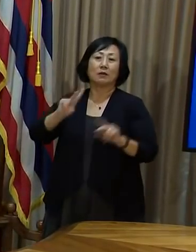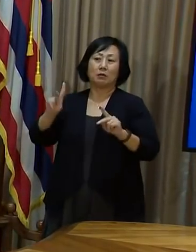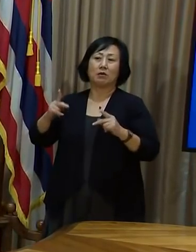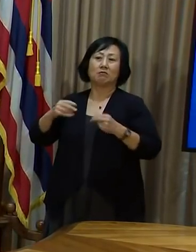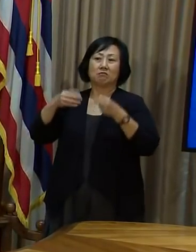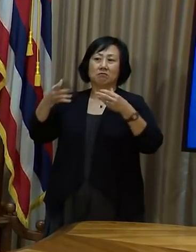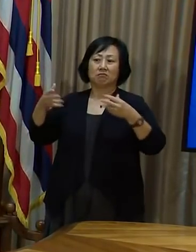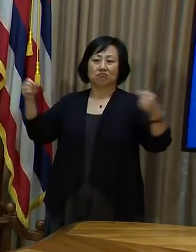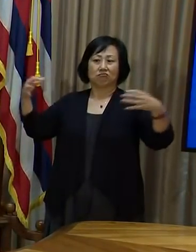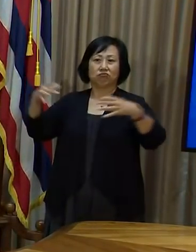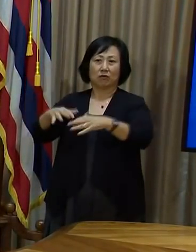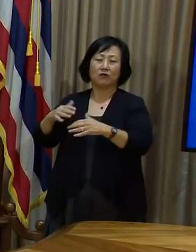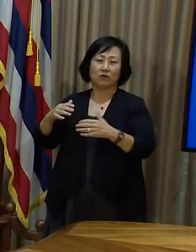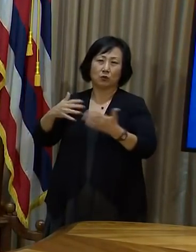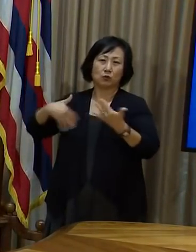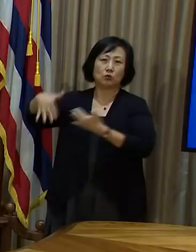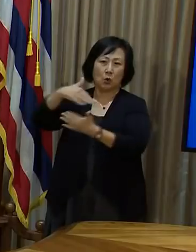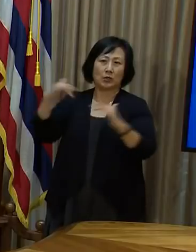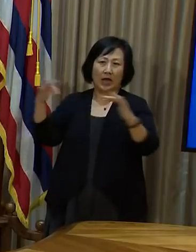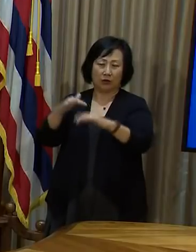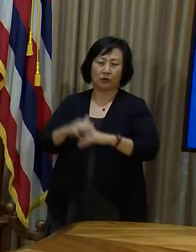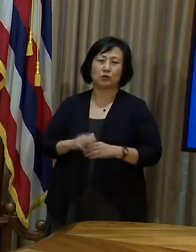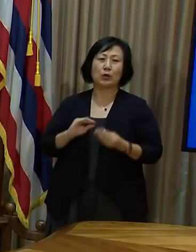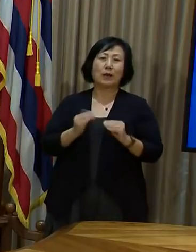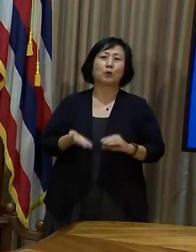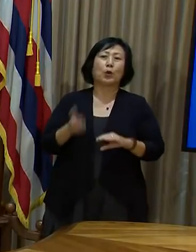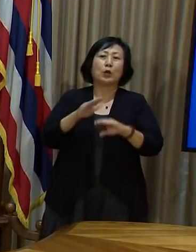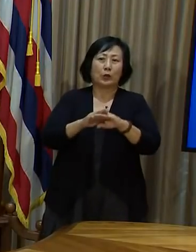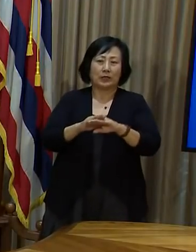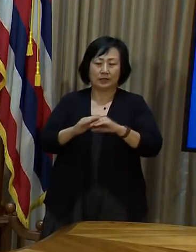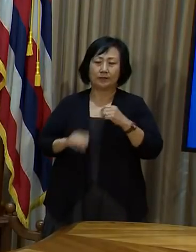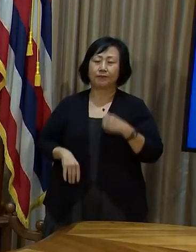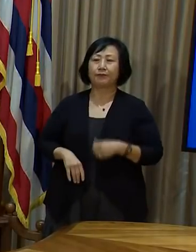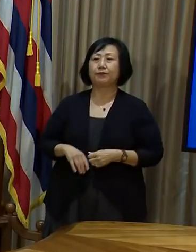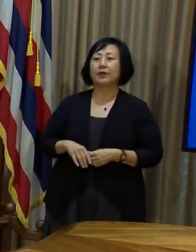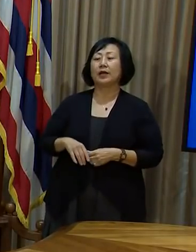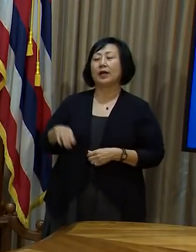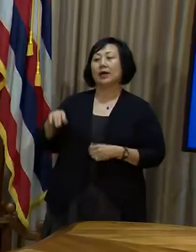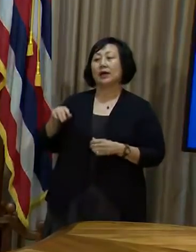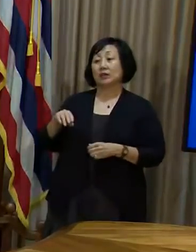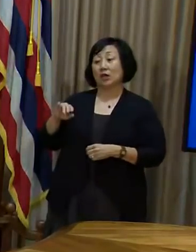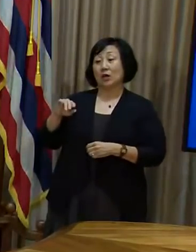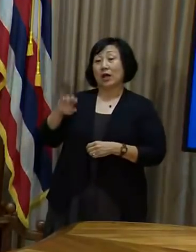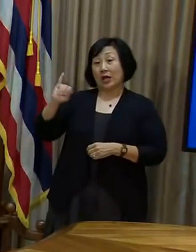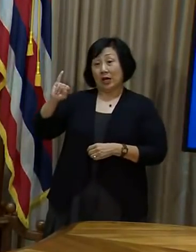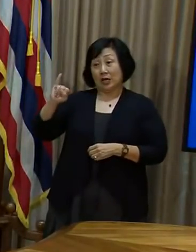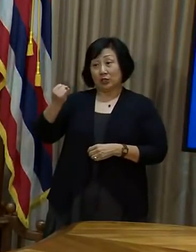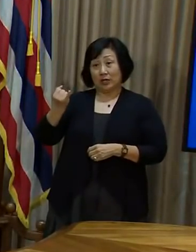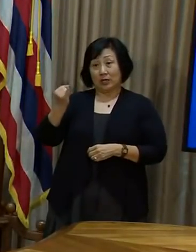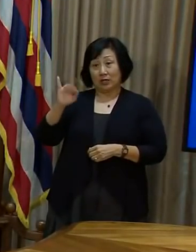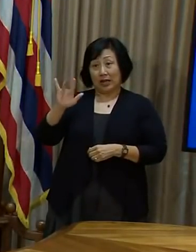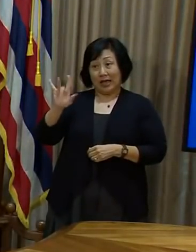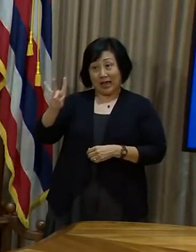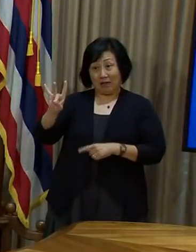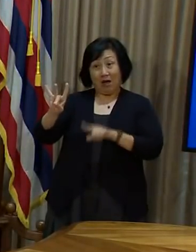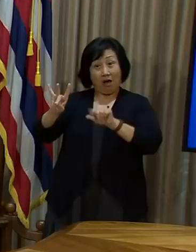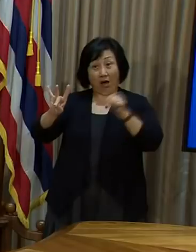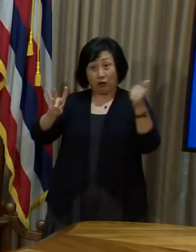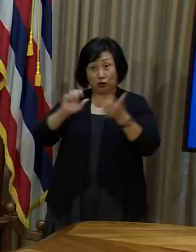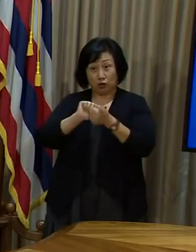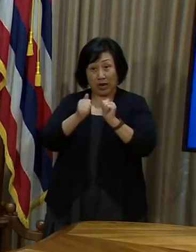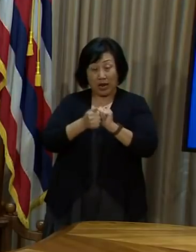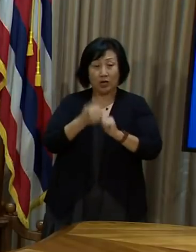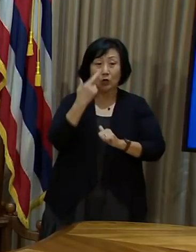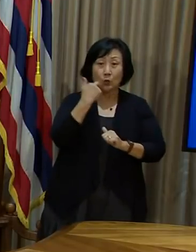allowed outdoors for social gatherings. And beginning on July 8th, restaurants will be